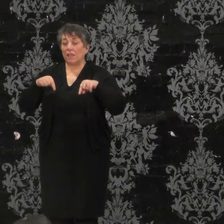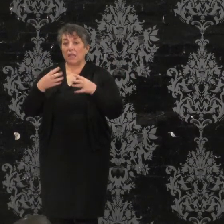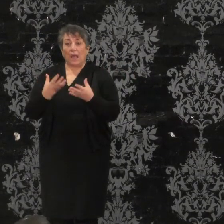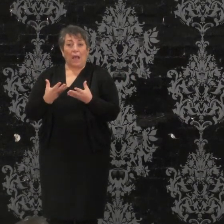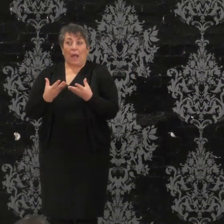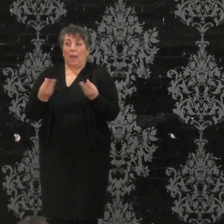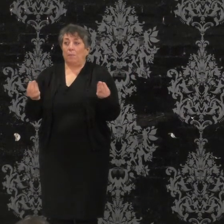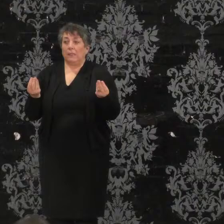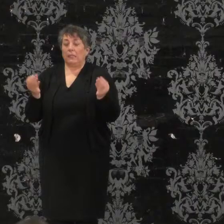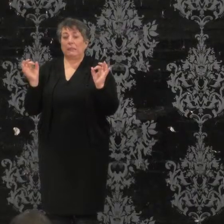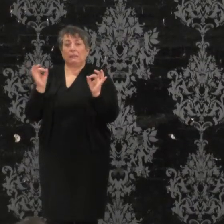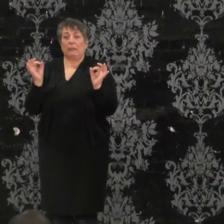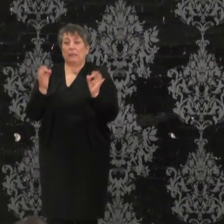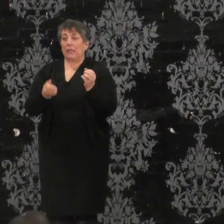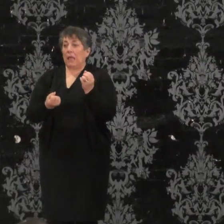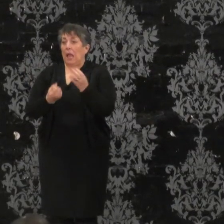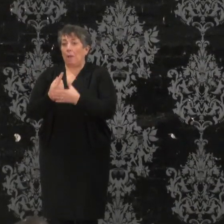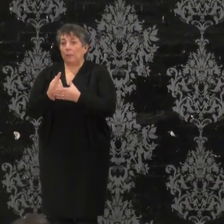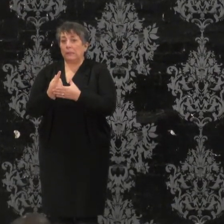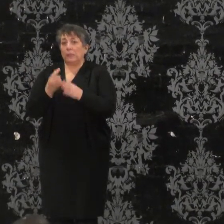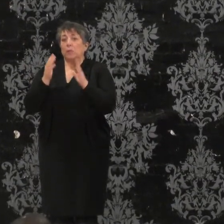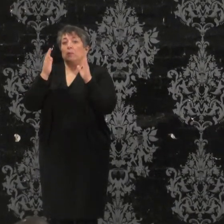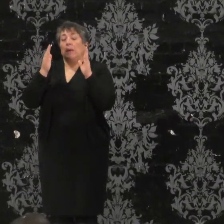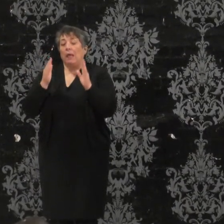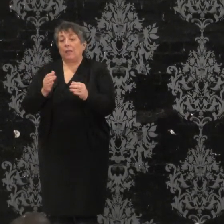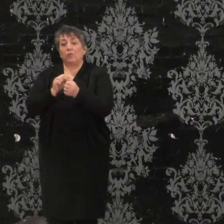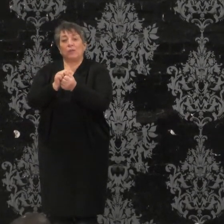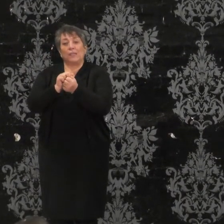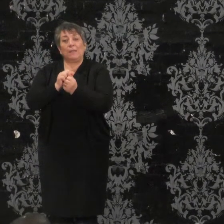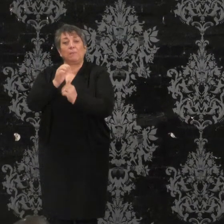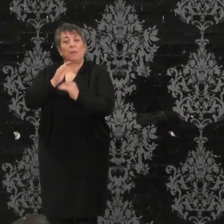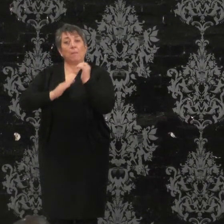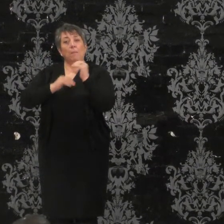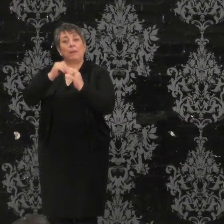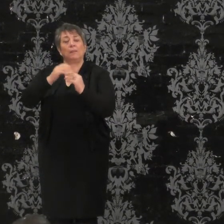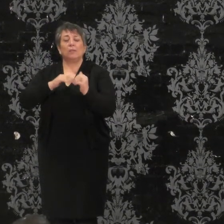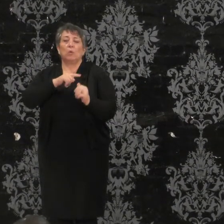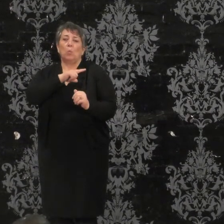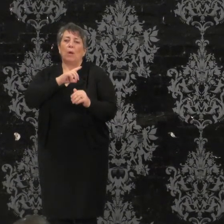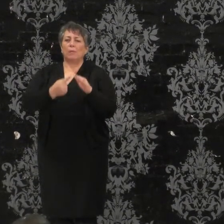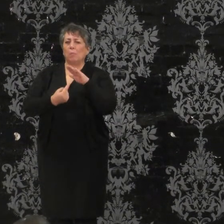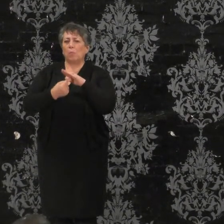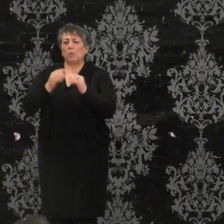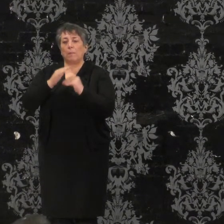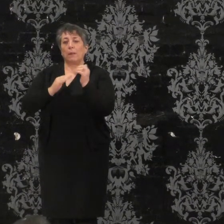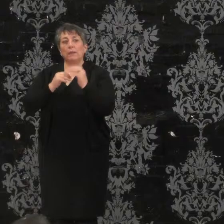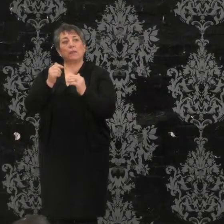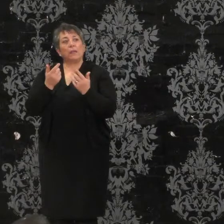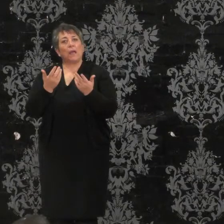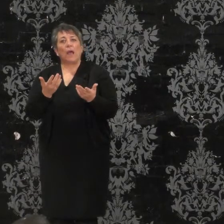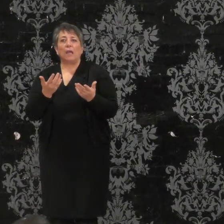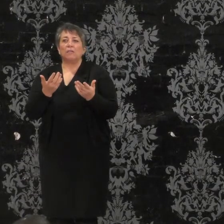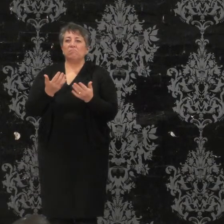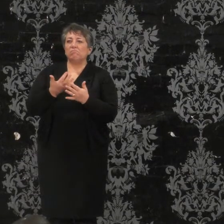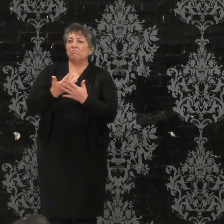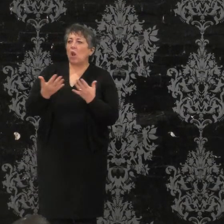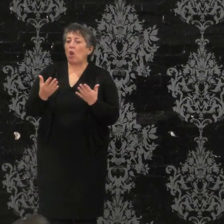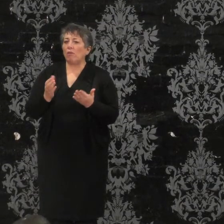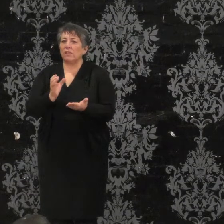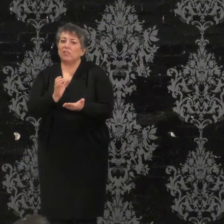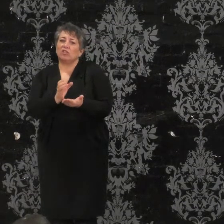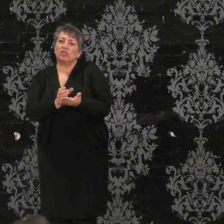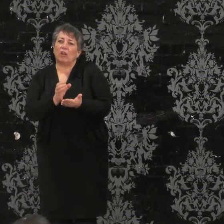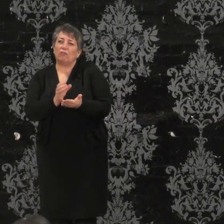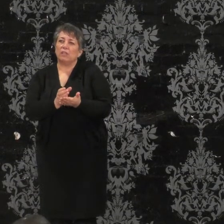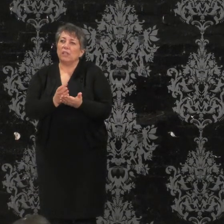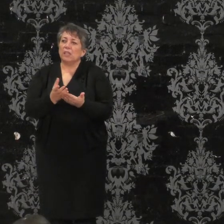for a number of years. But an amazing thing happened. It became a sort of unofficial community hub, and a lot of different charities, social groups